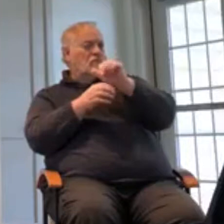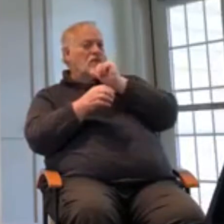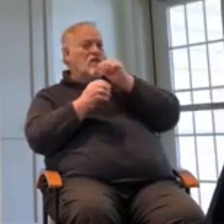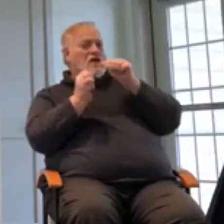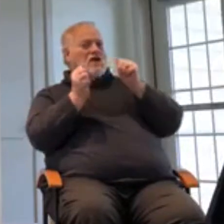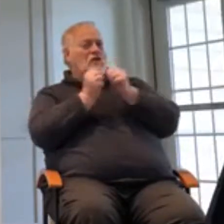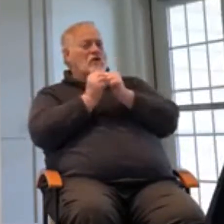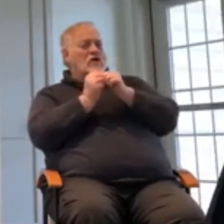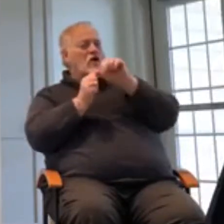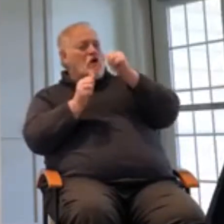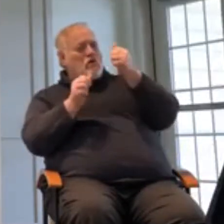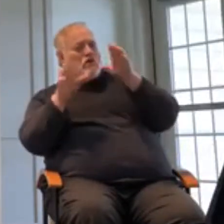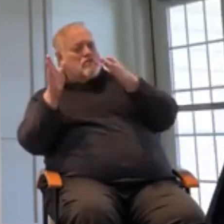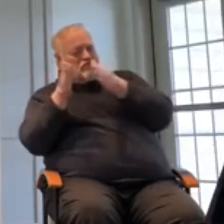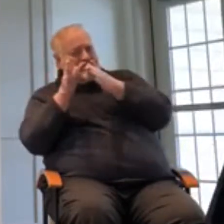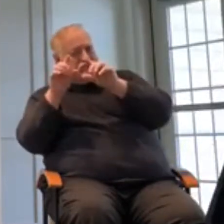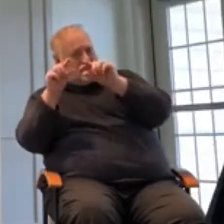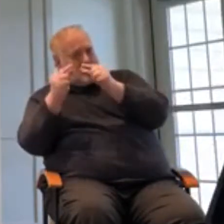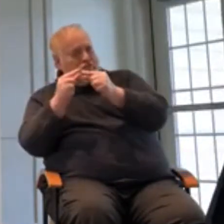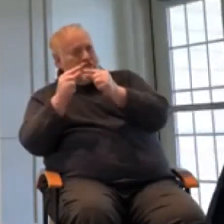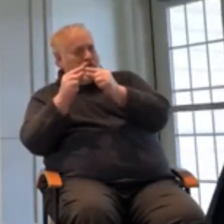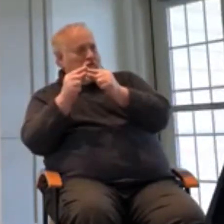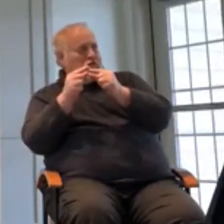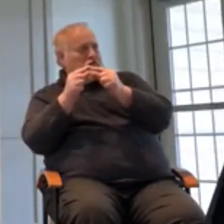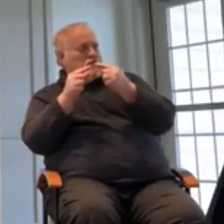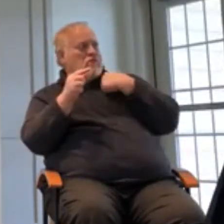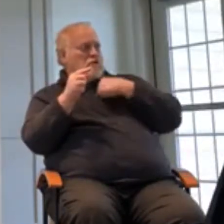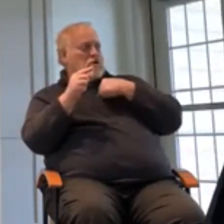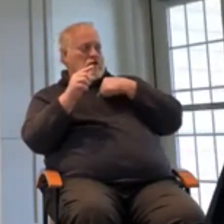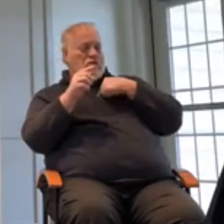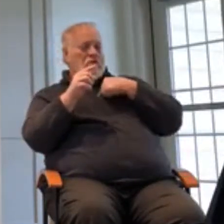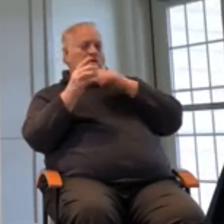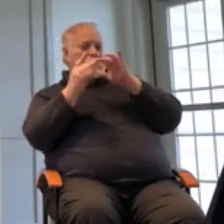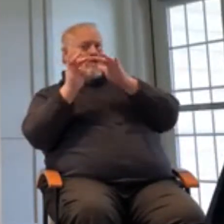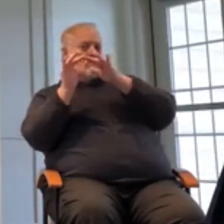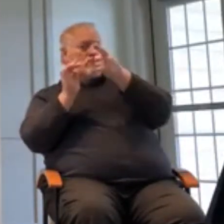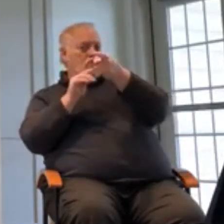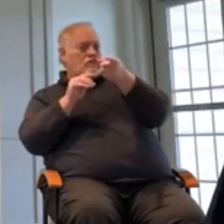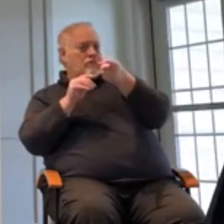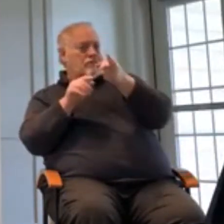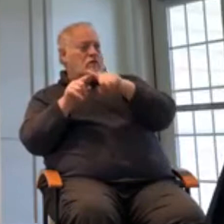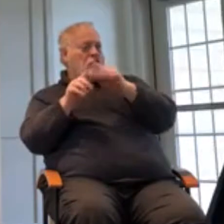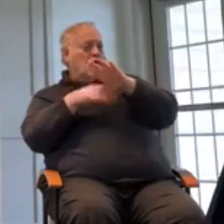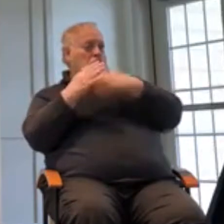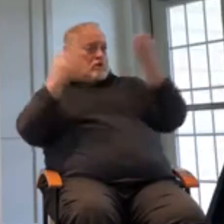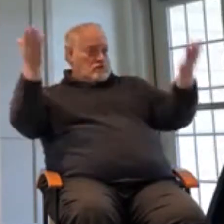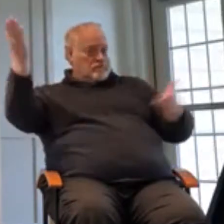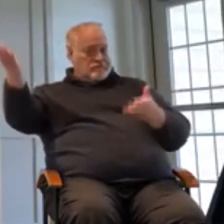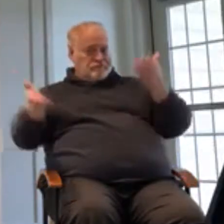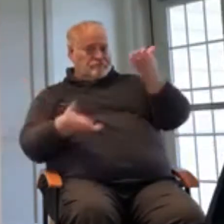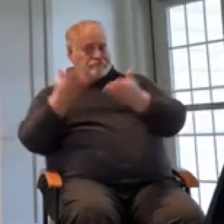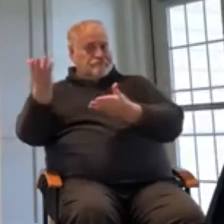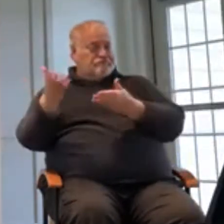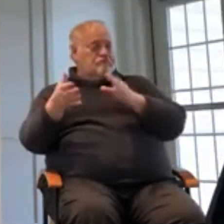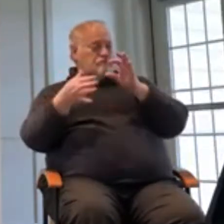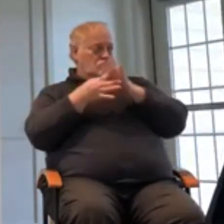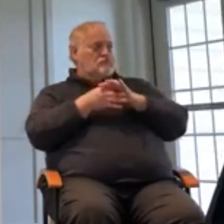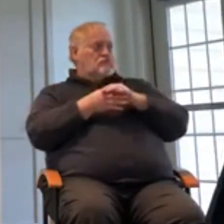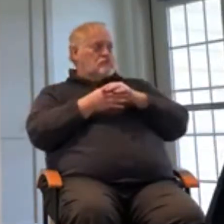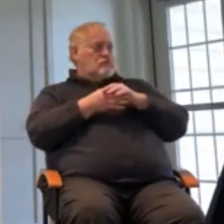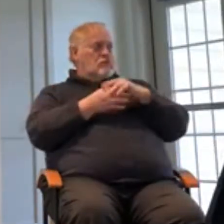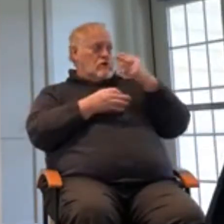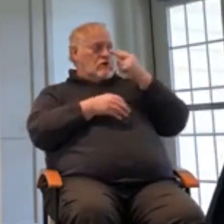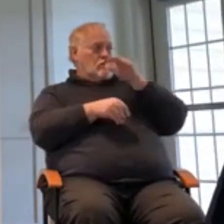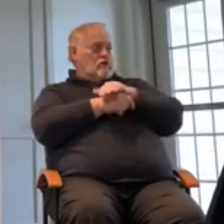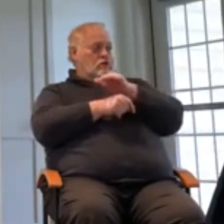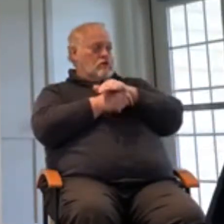group who signs into our VBS on Thursday night. And again, all are welcomed, okay? But I figured it has to